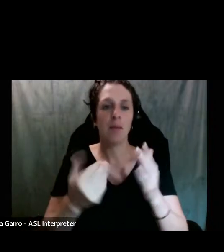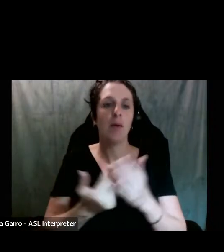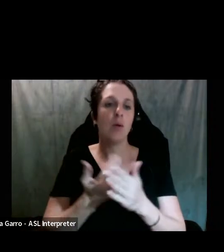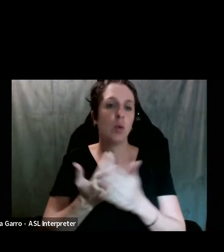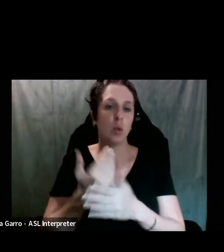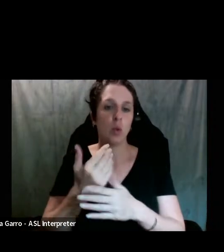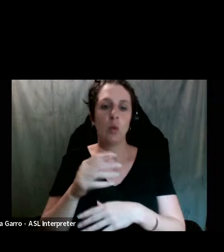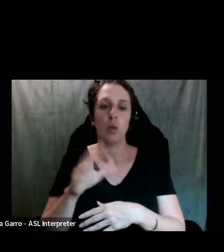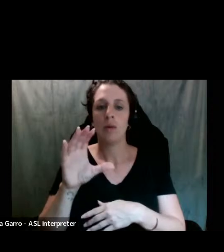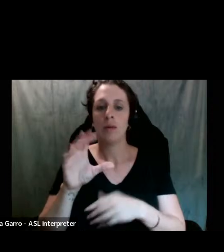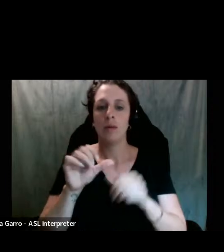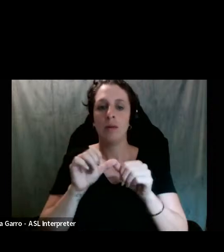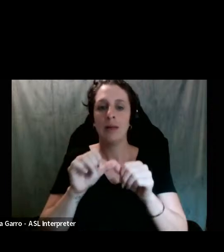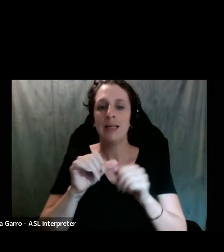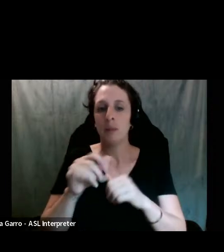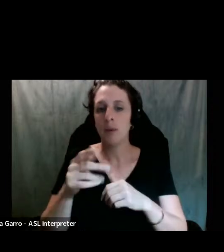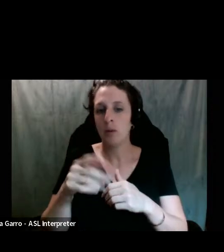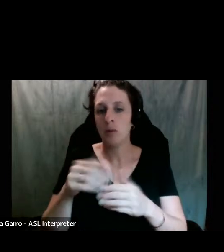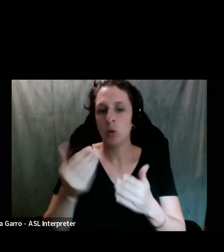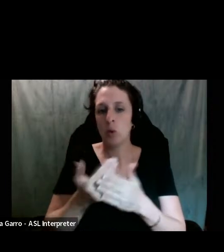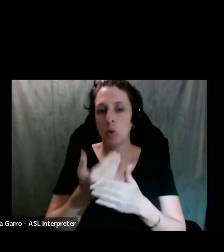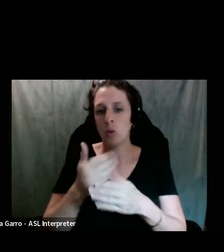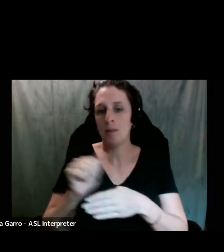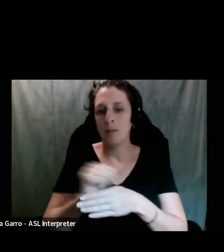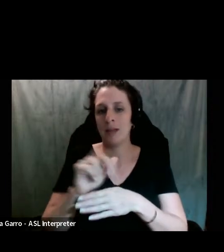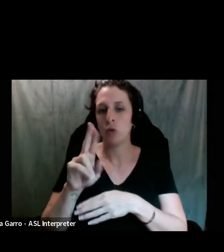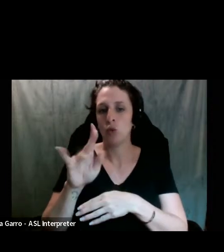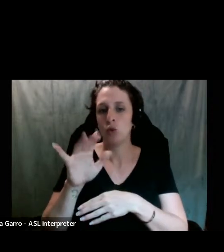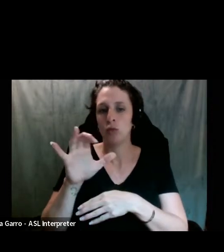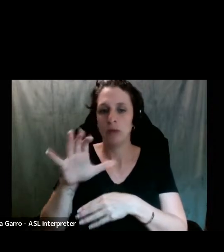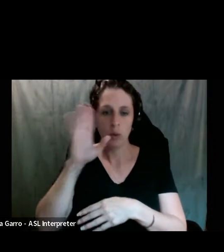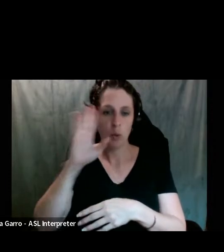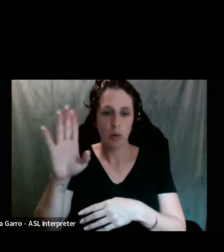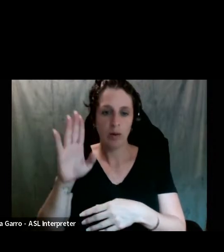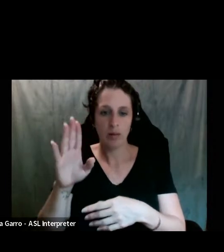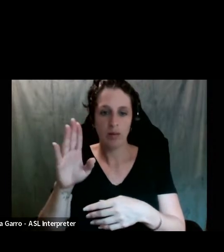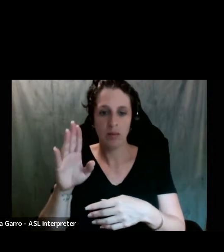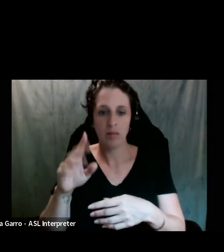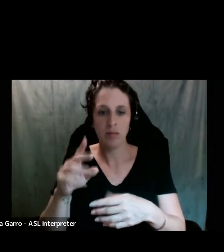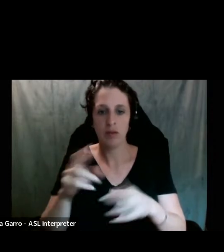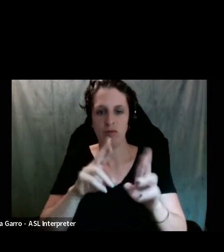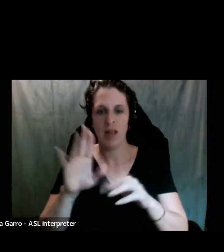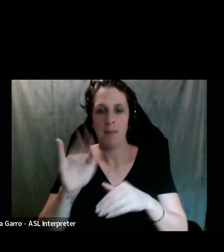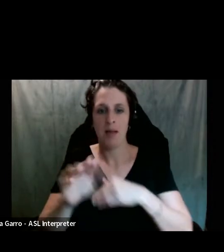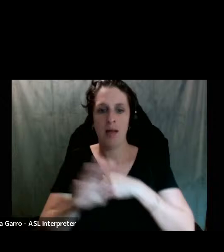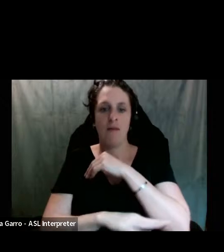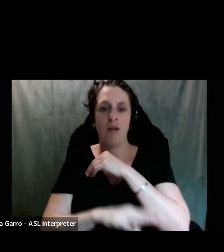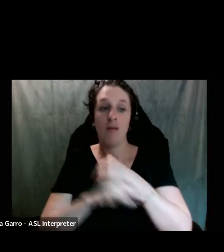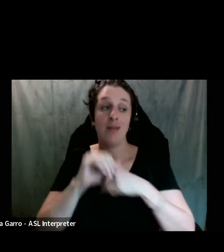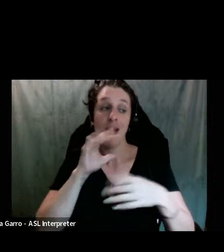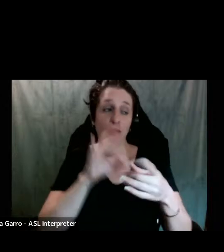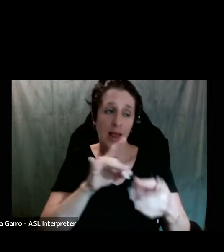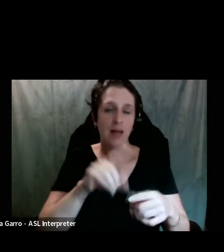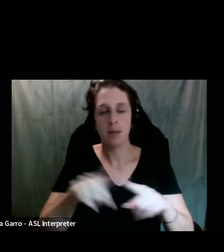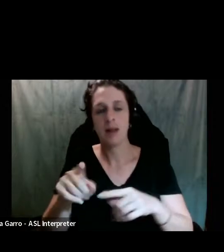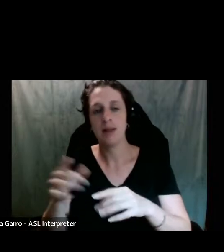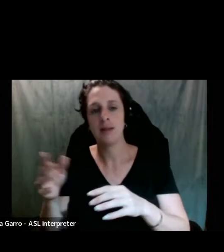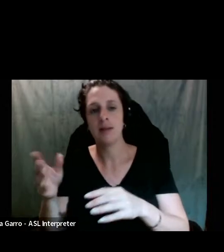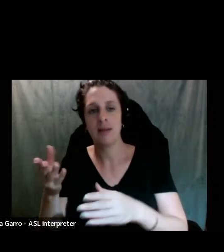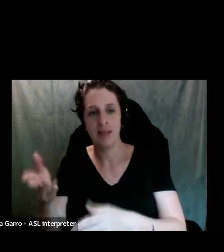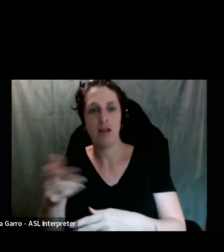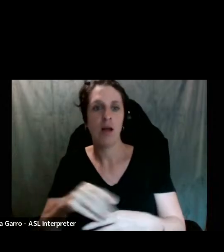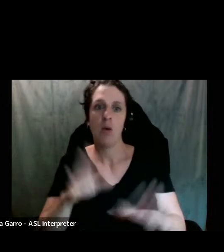of practice rubrics. Should be ready by the fall. Okay. So not related to this, but it's there. But I think that's wonderful that you were tying it in because,